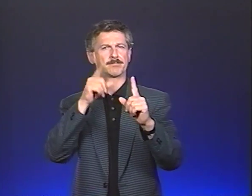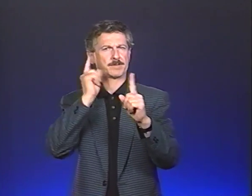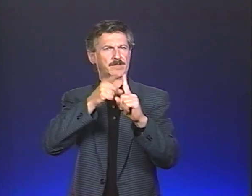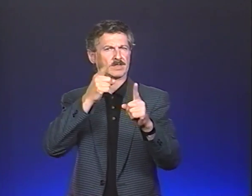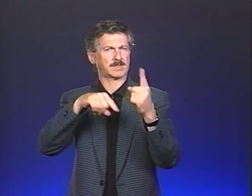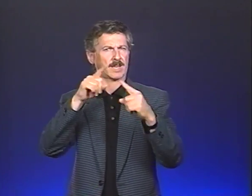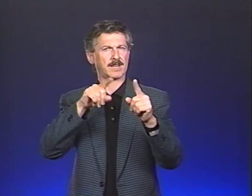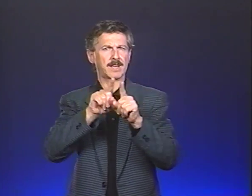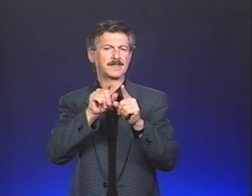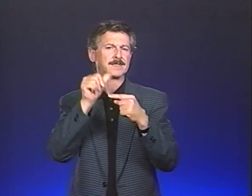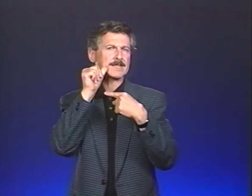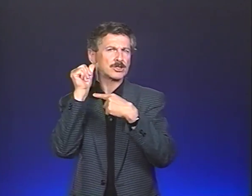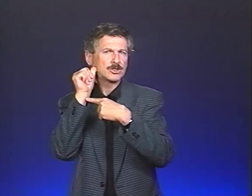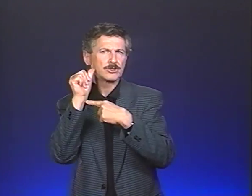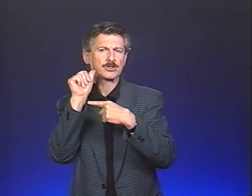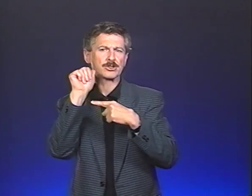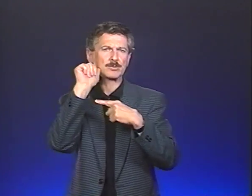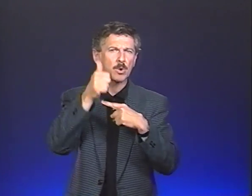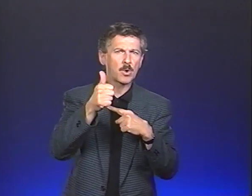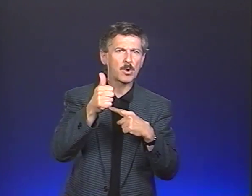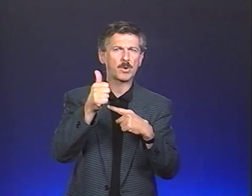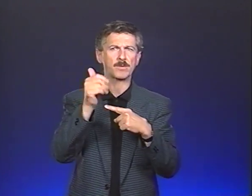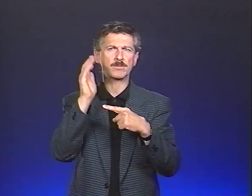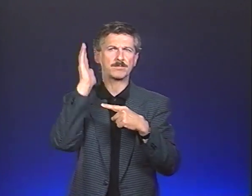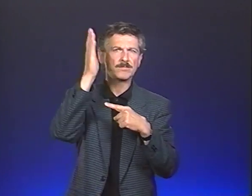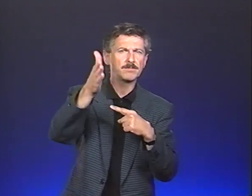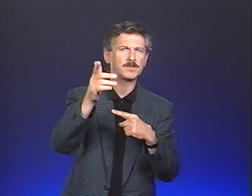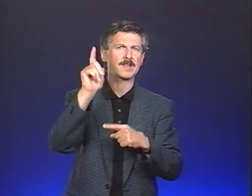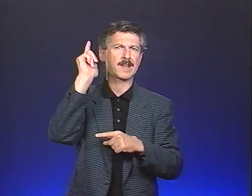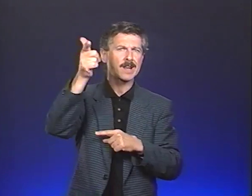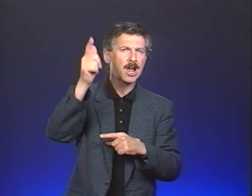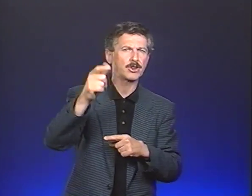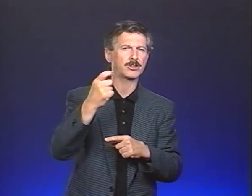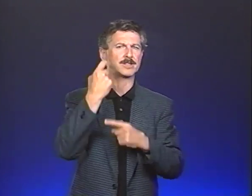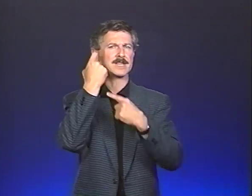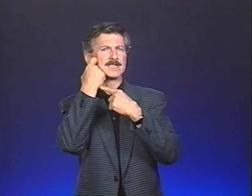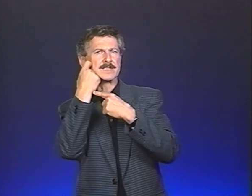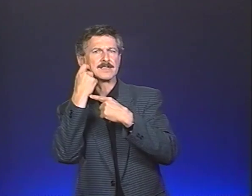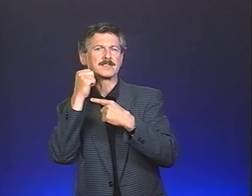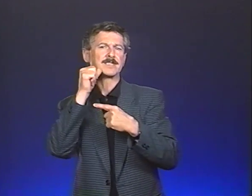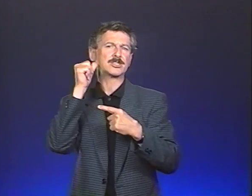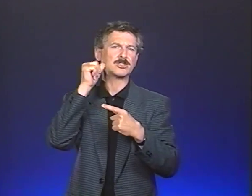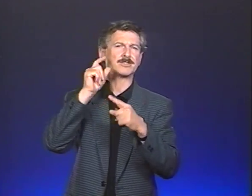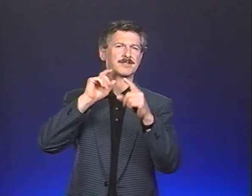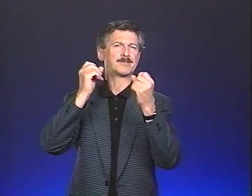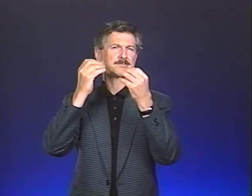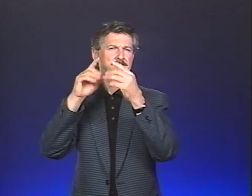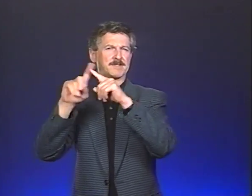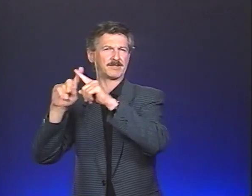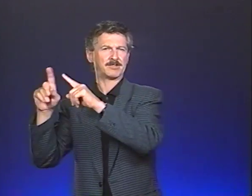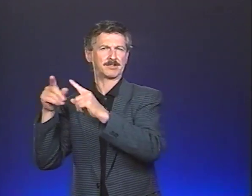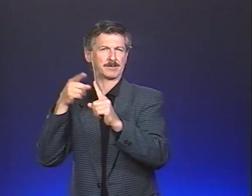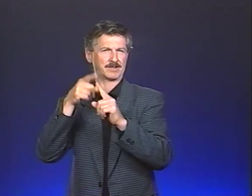ASL makes use of specific time signs such as yesterday, tomorrow, future, later, or